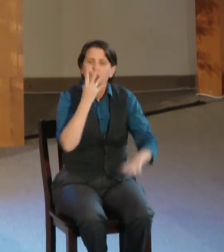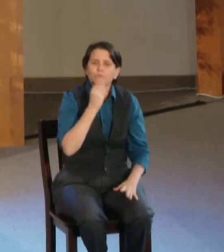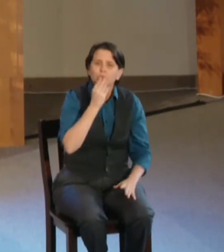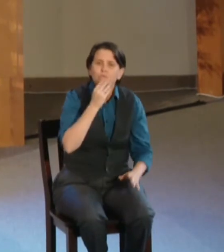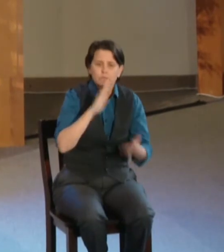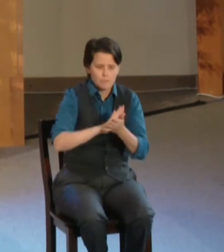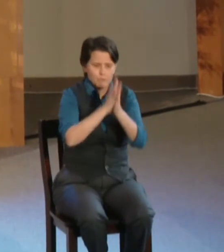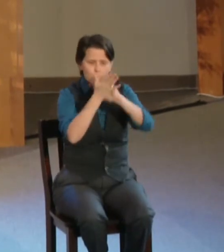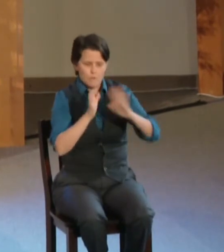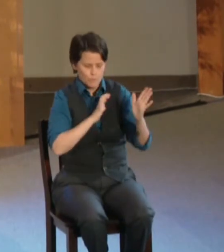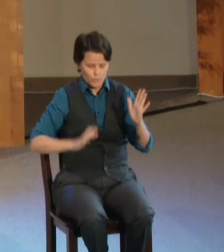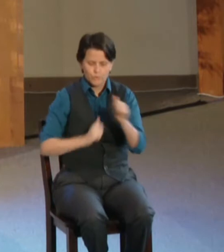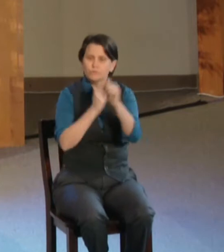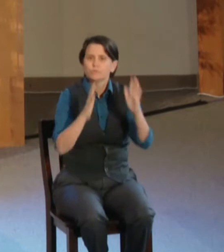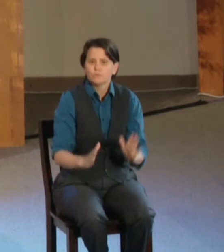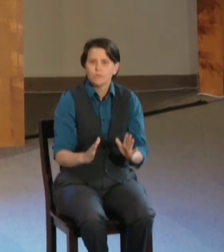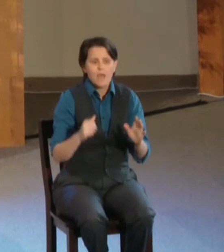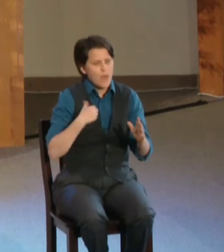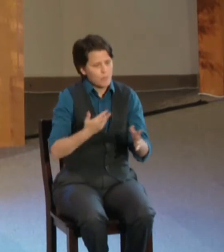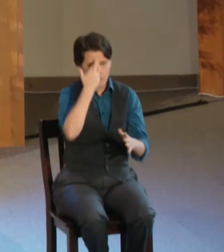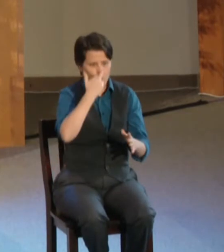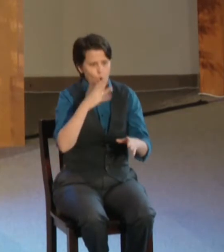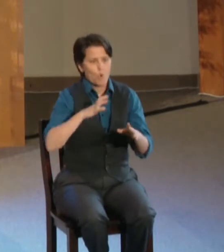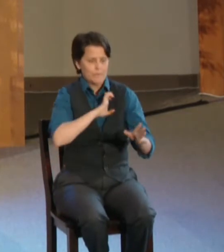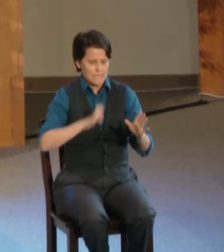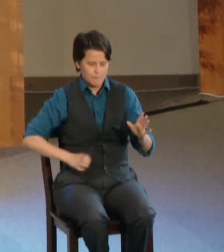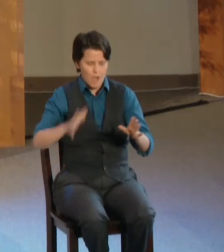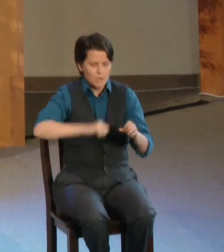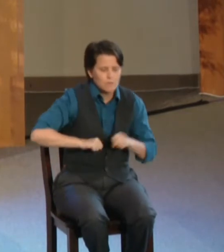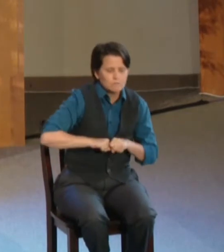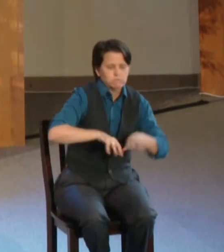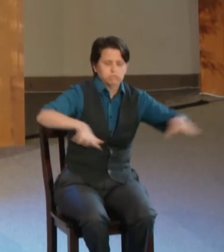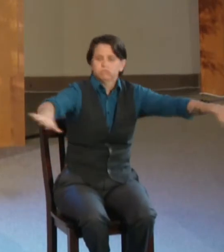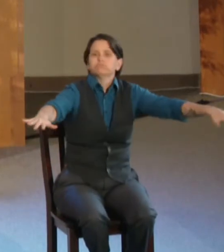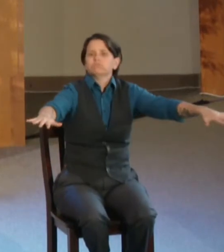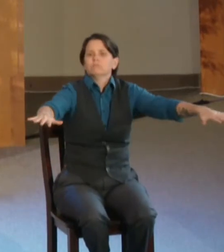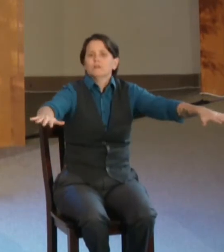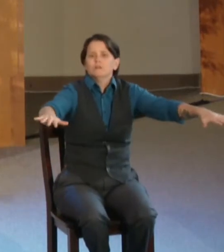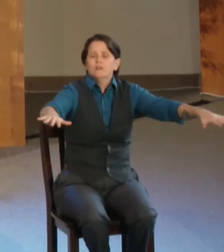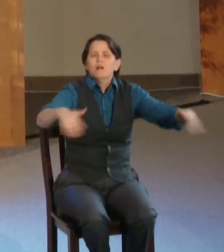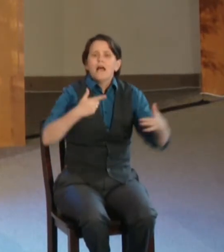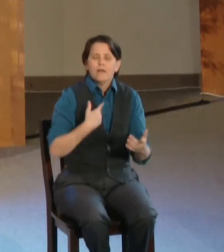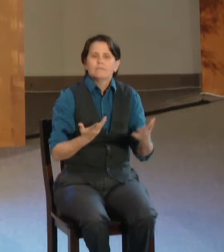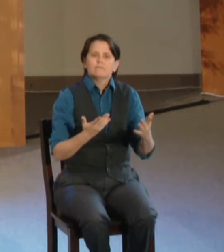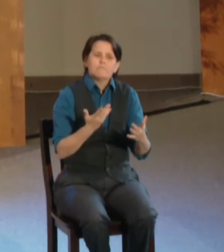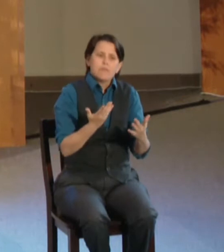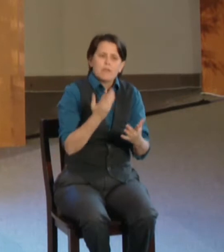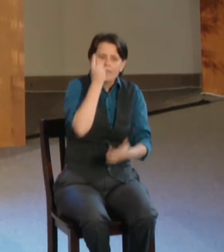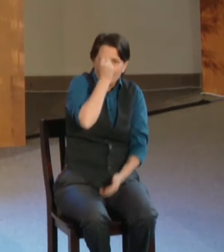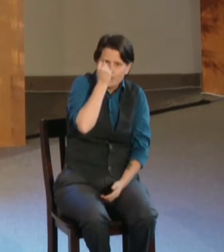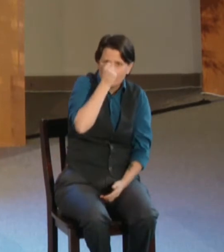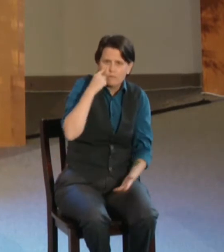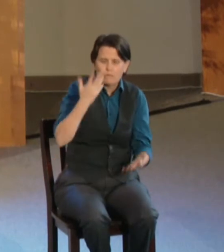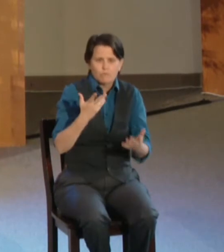throughout the Roman Empire. And the identity of the author has been kind of challenged by different theologians, but it seems when you